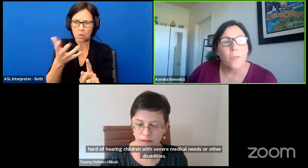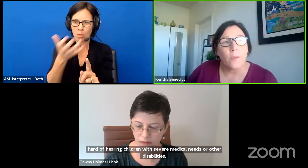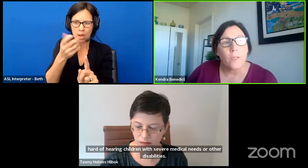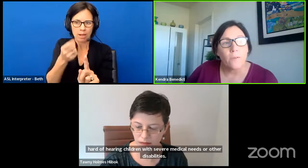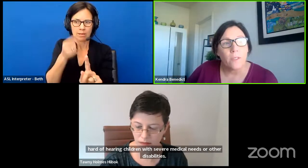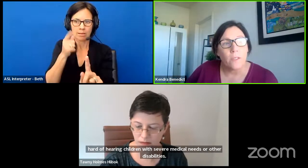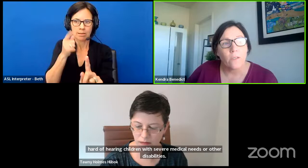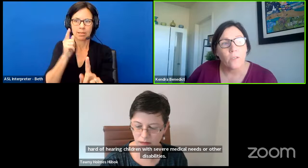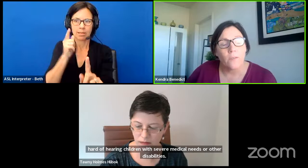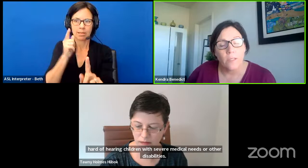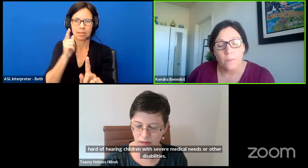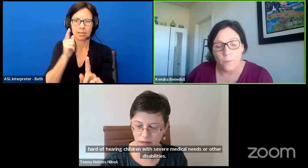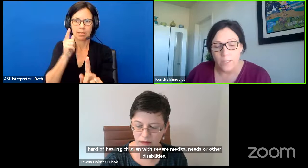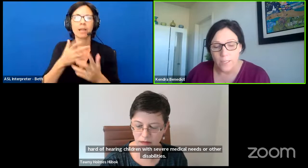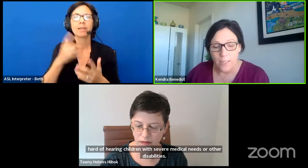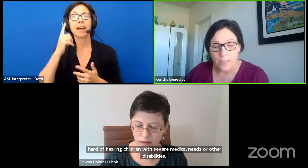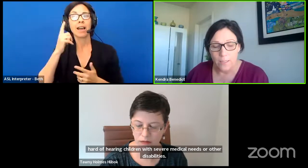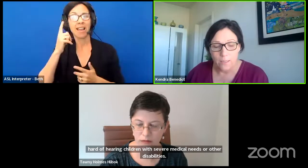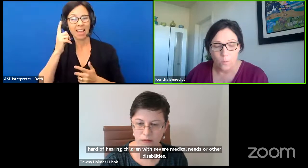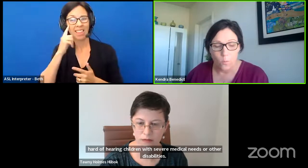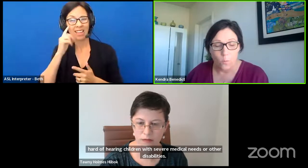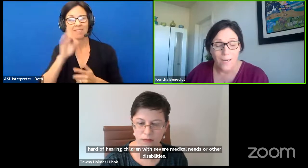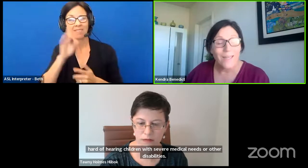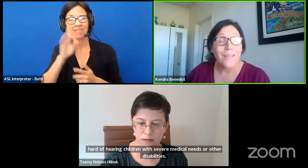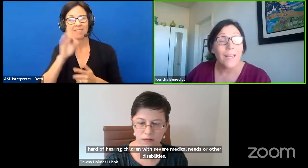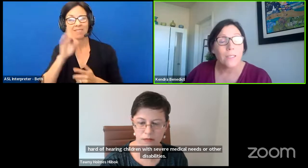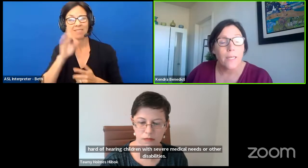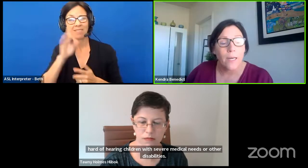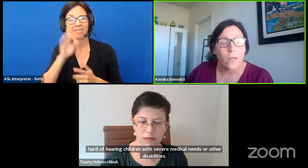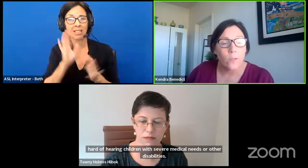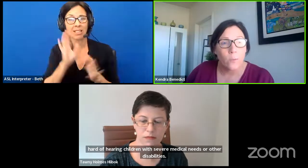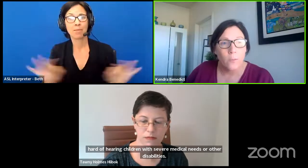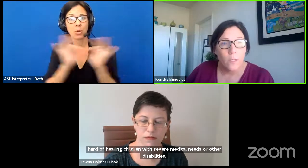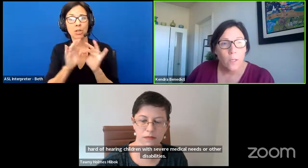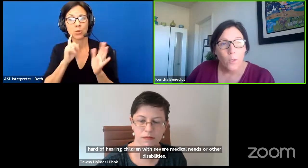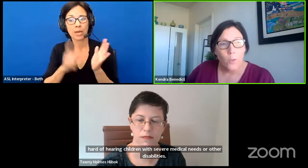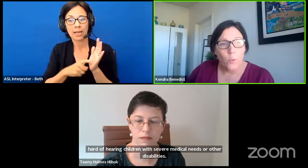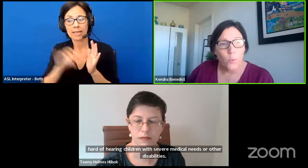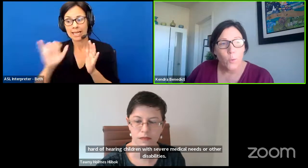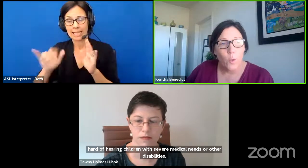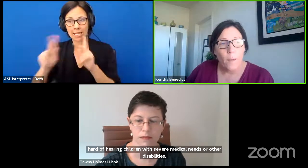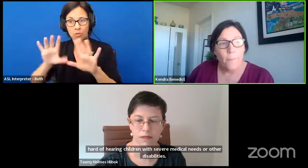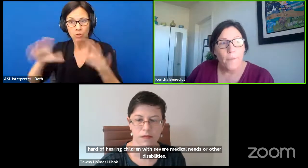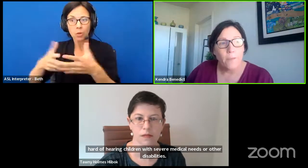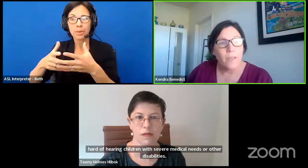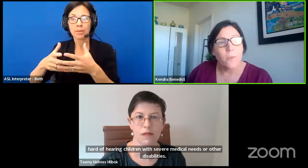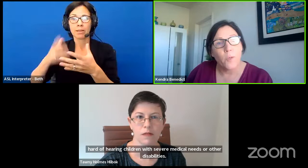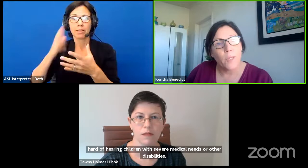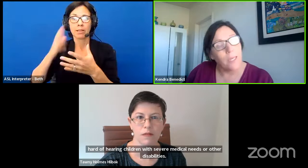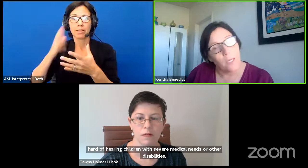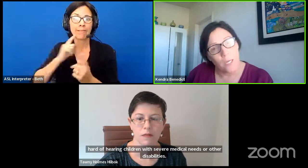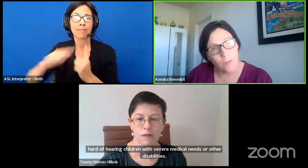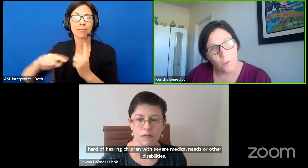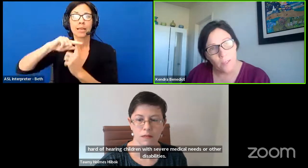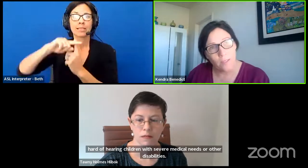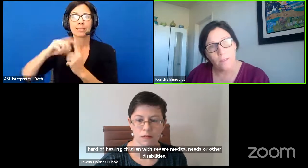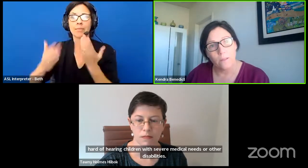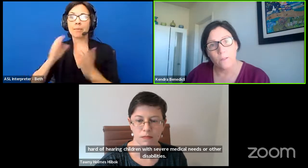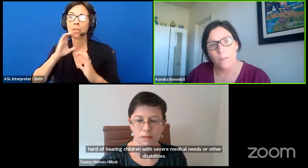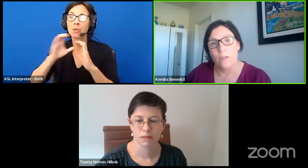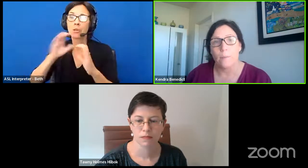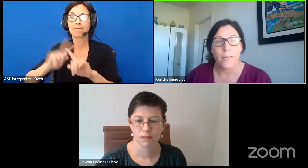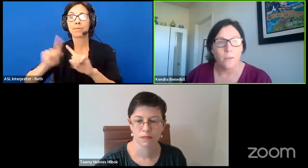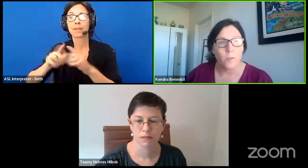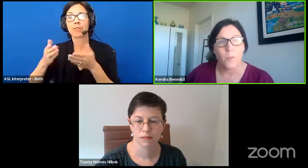think we would be doing the field a disservice if we did not at least recognize that group who may be communicating in other